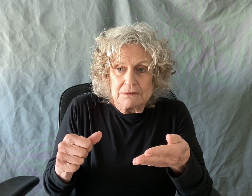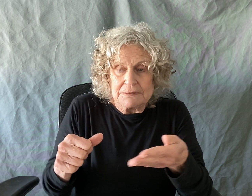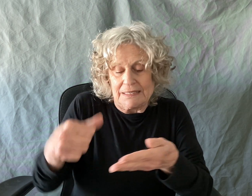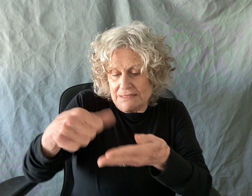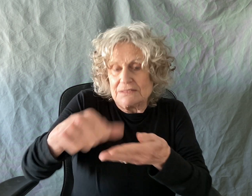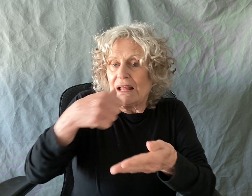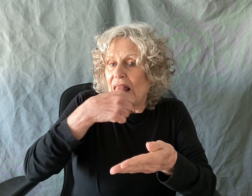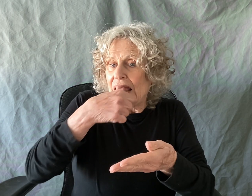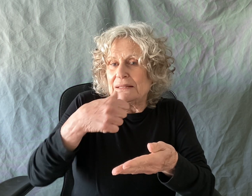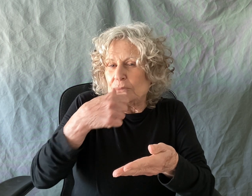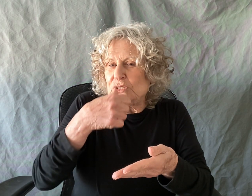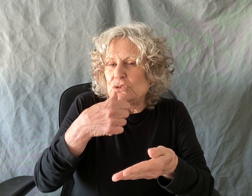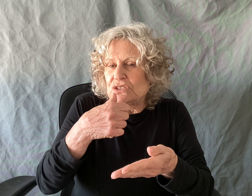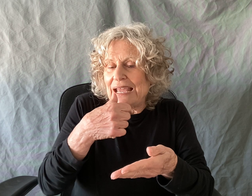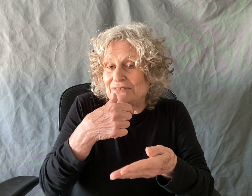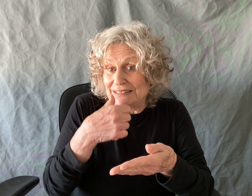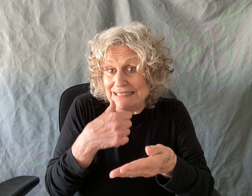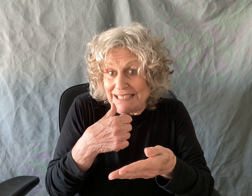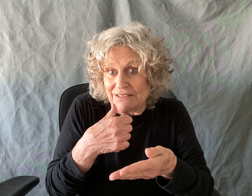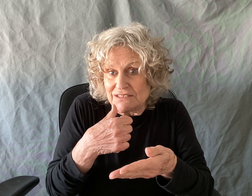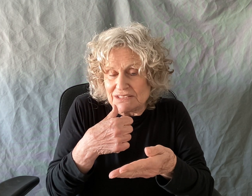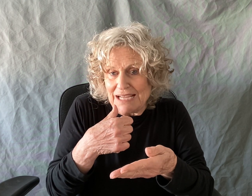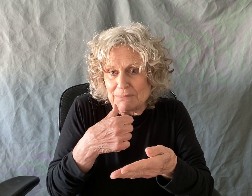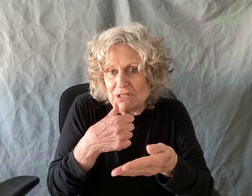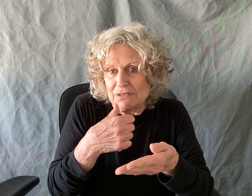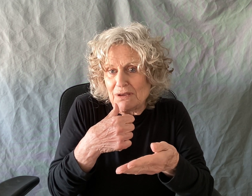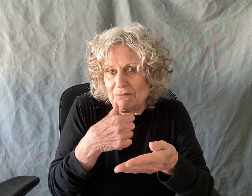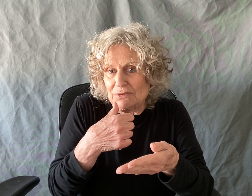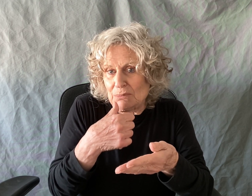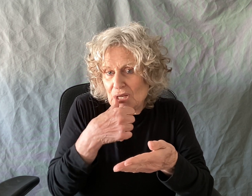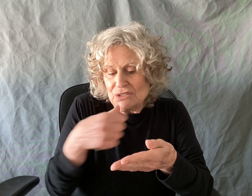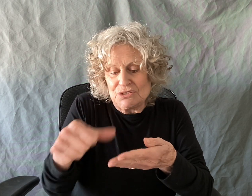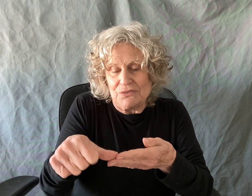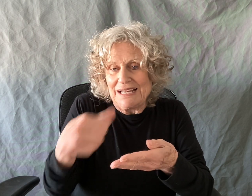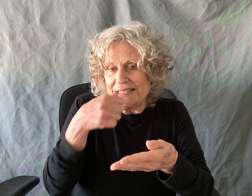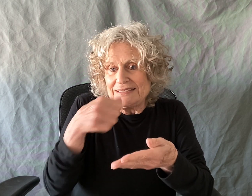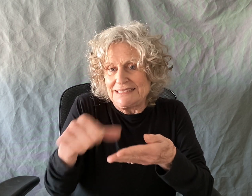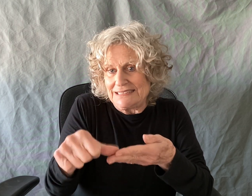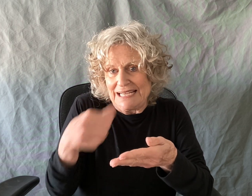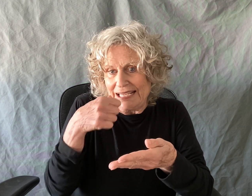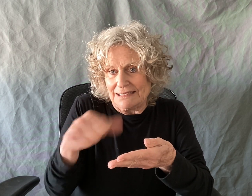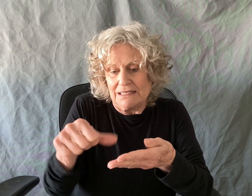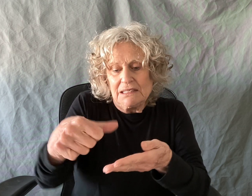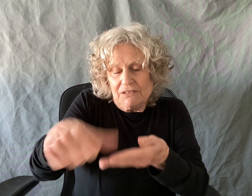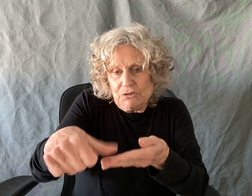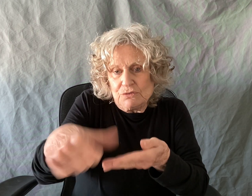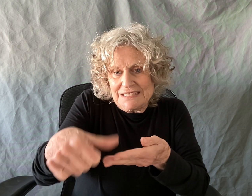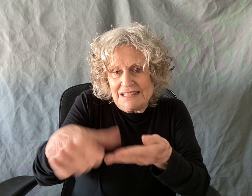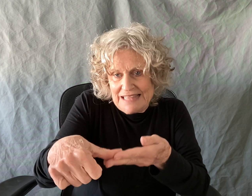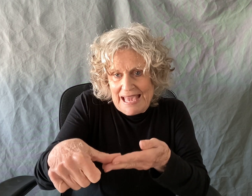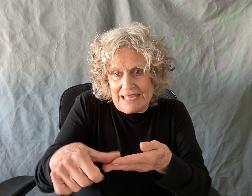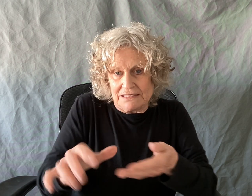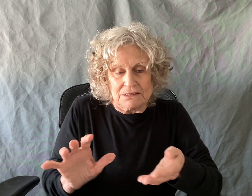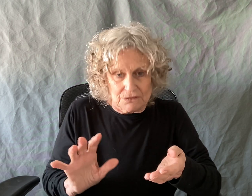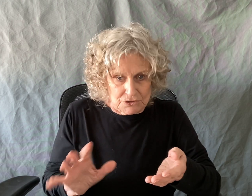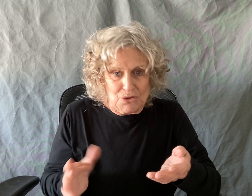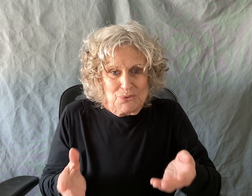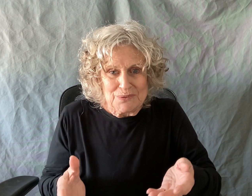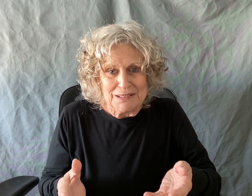Yeah, we used to have to lick the stamps on the envelope, so that has stayed. If you did that alone, it would